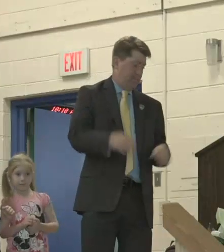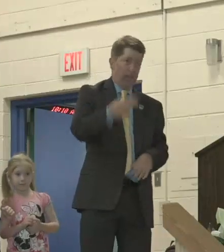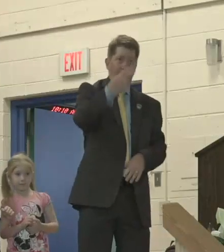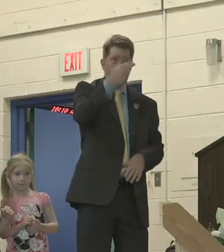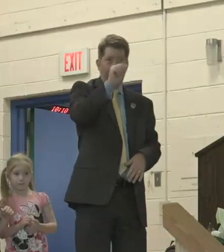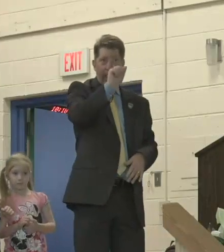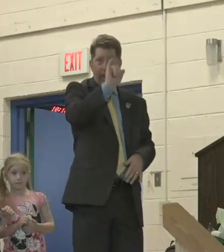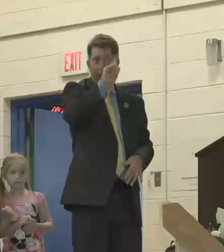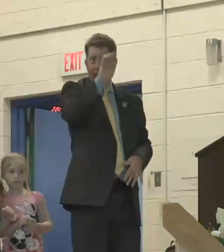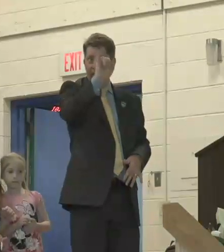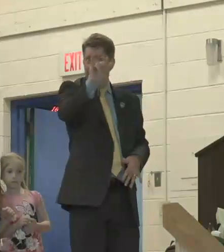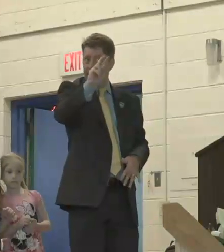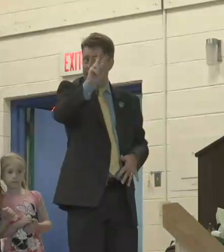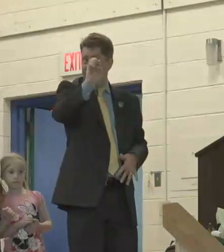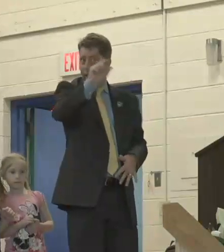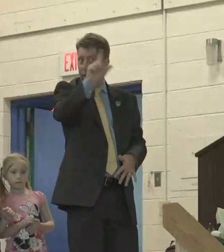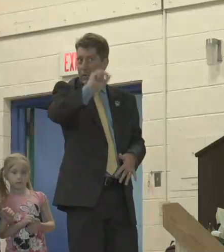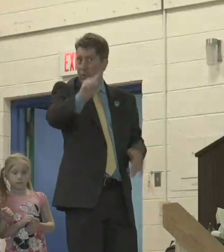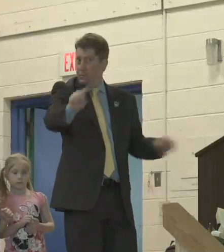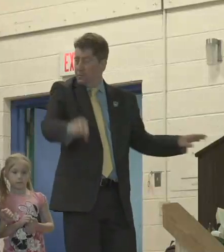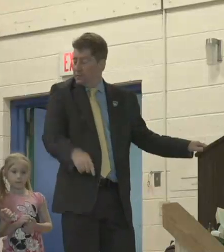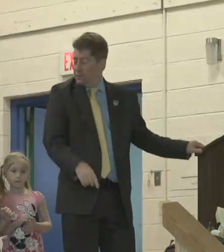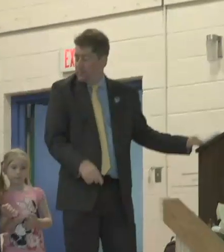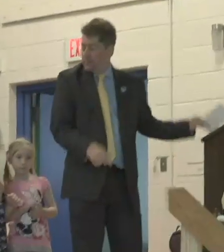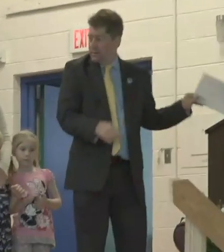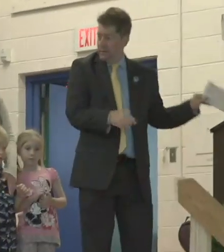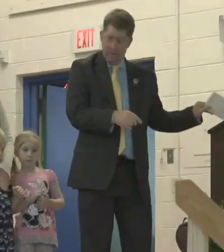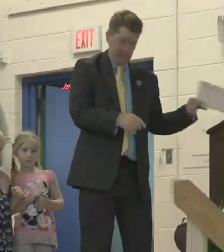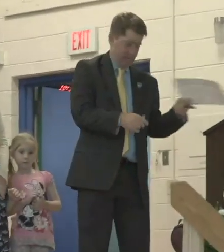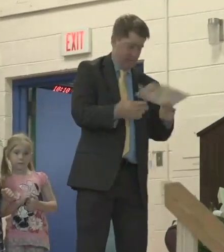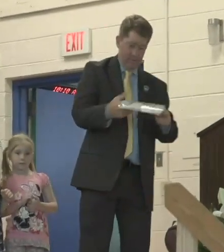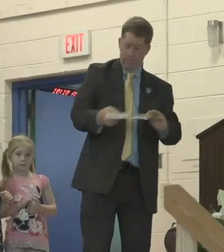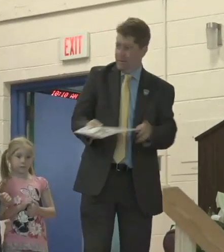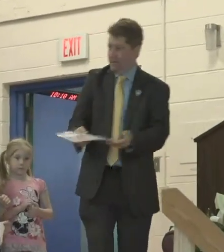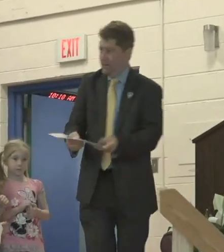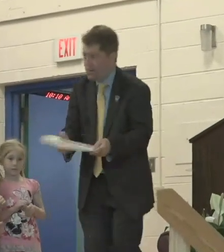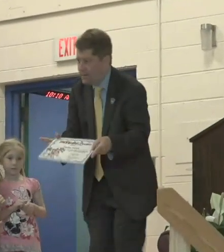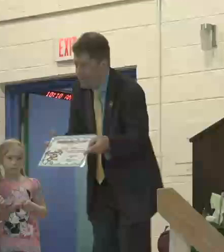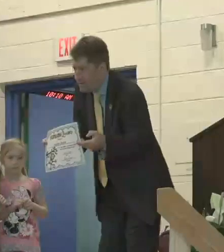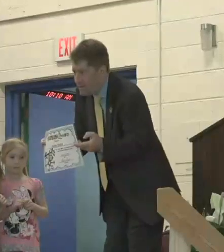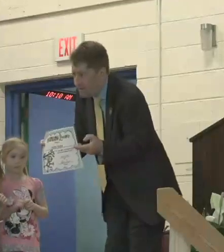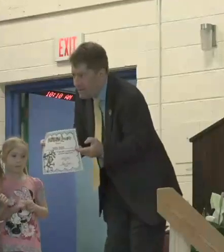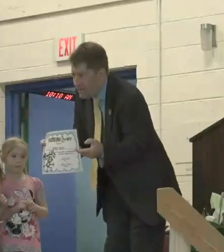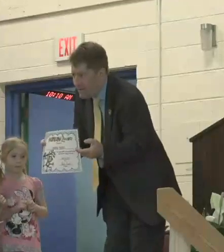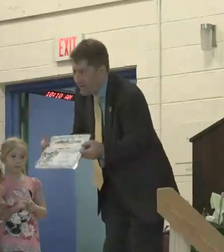to everything you do. And that is for Haley Villas.